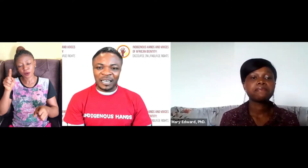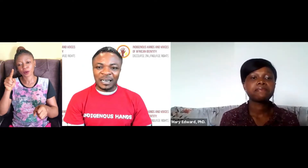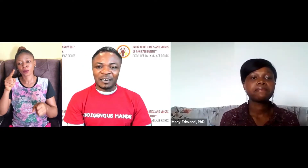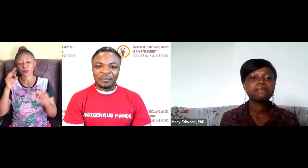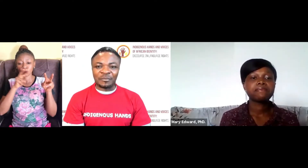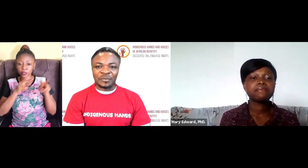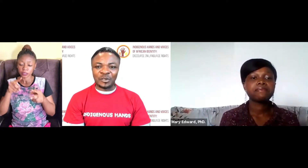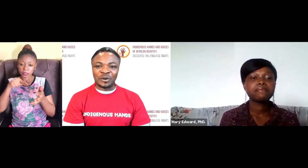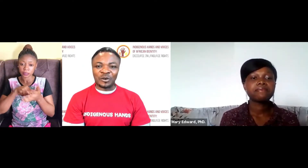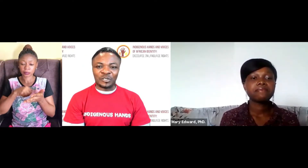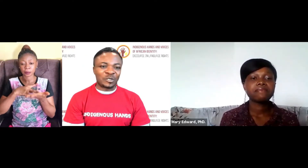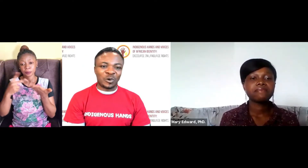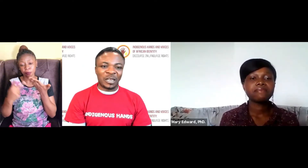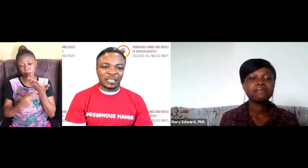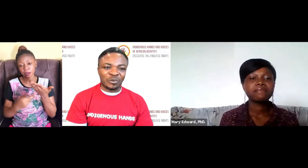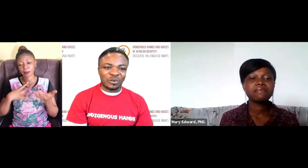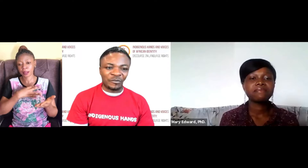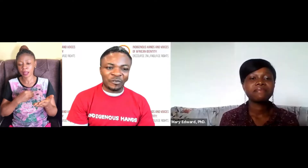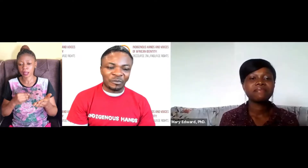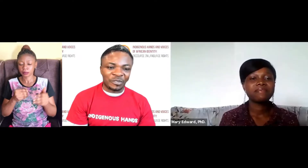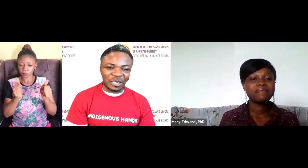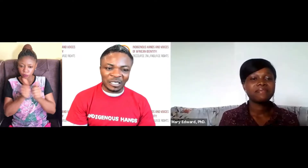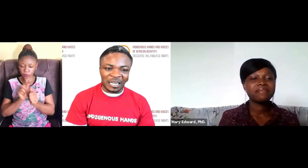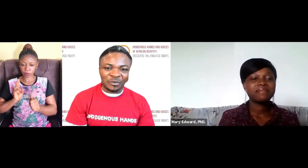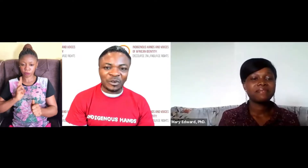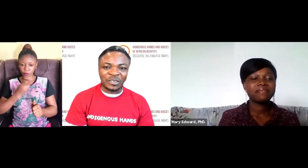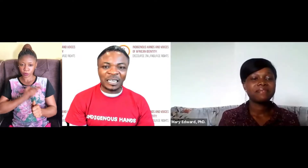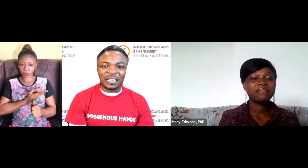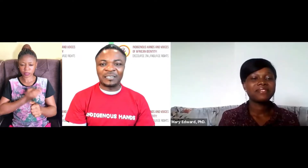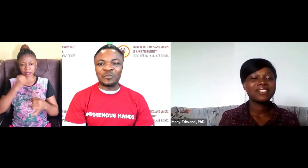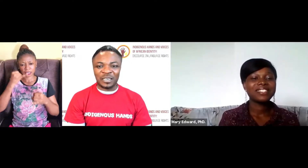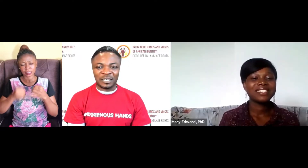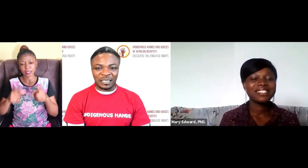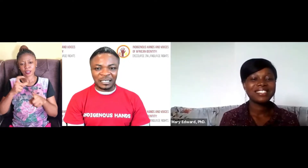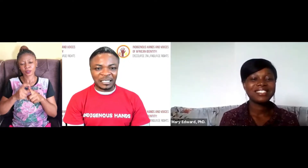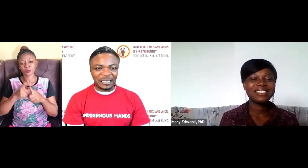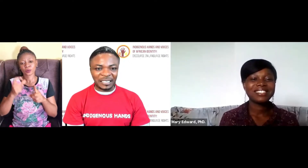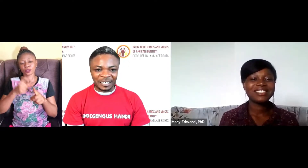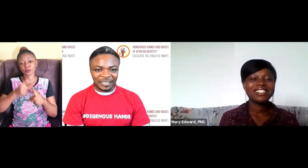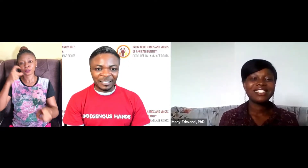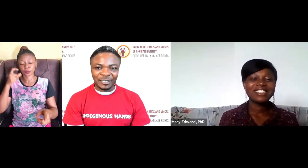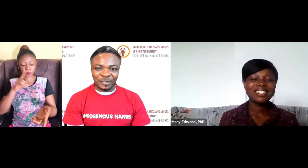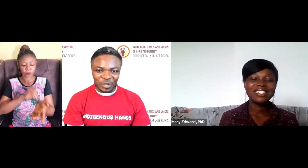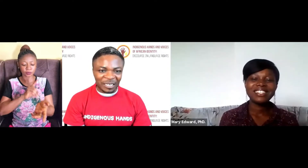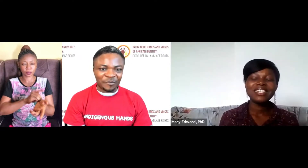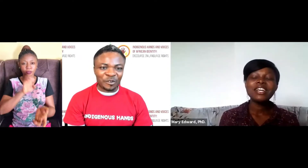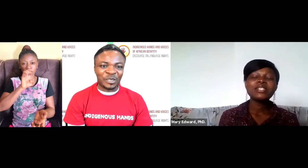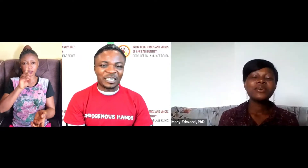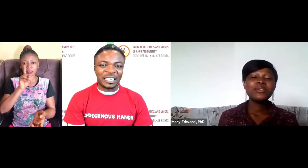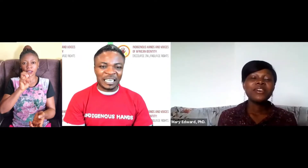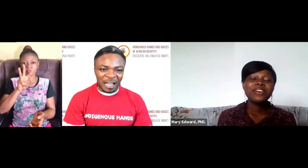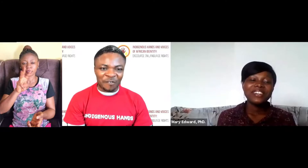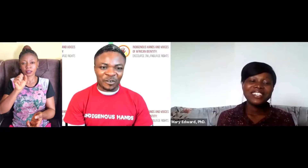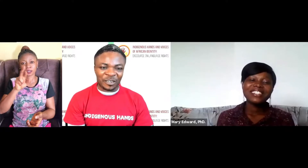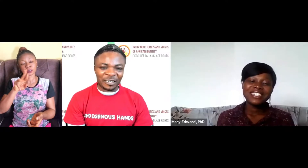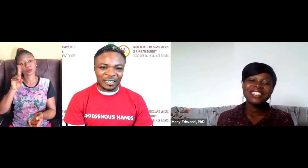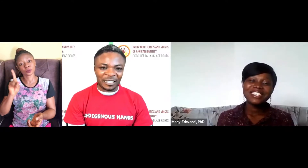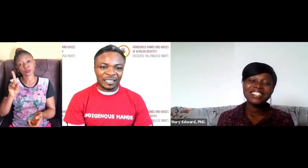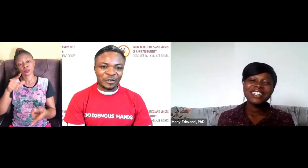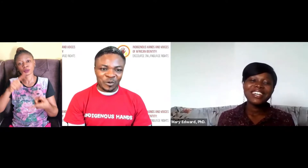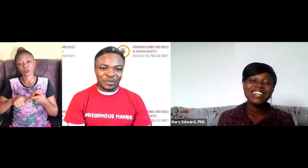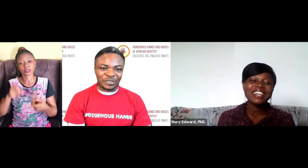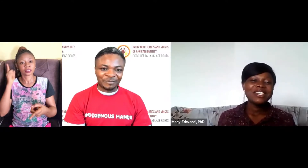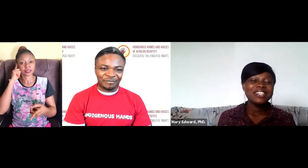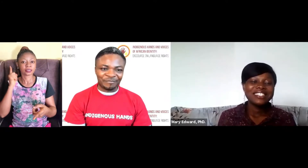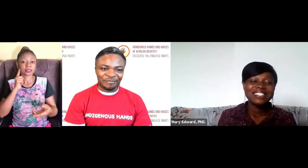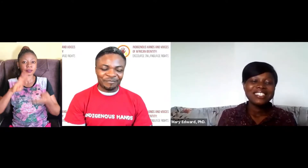us. So just one last word from Dr. Edward and we are done here. To the deaf community in Africa